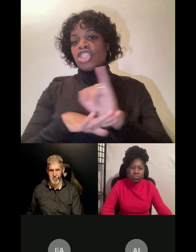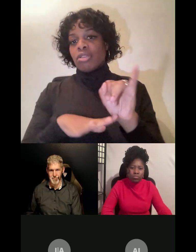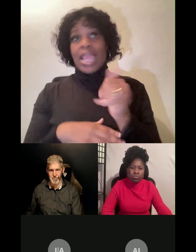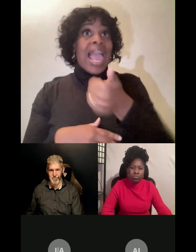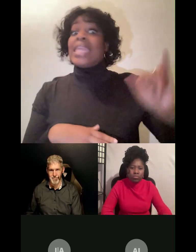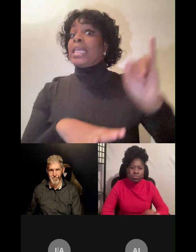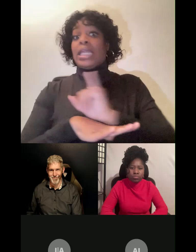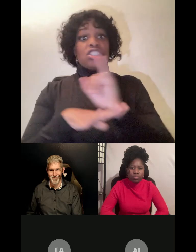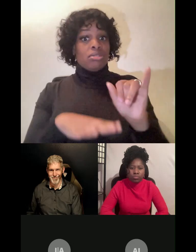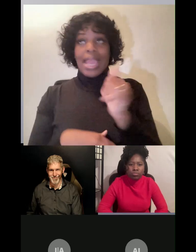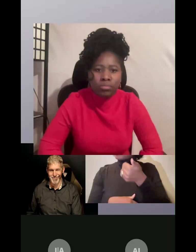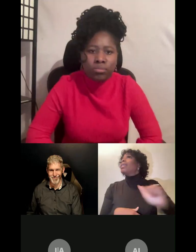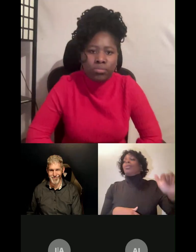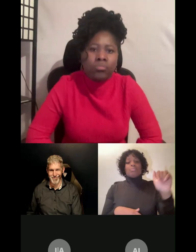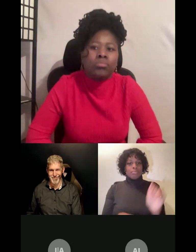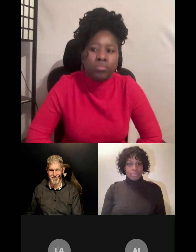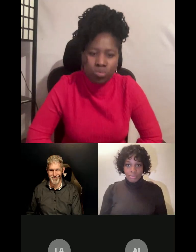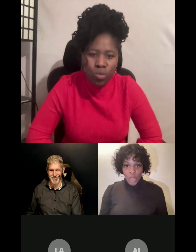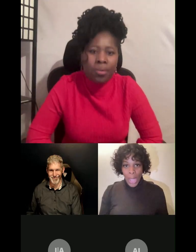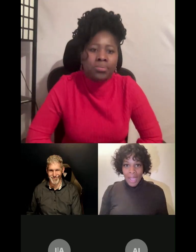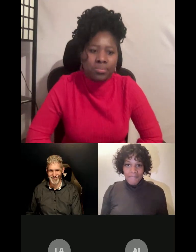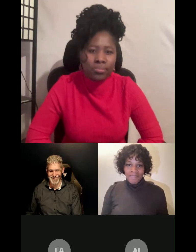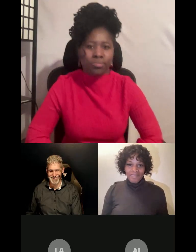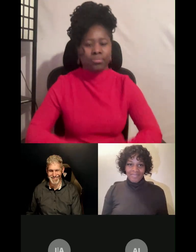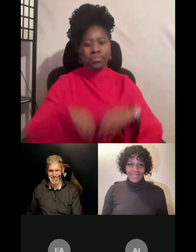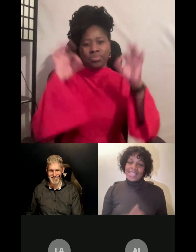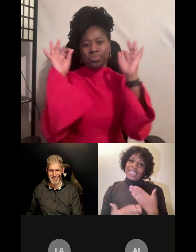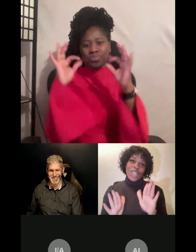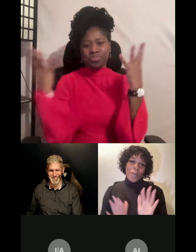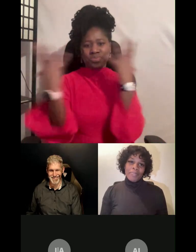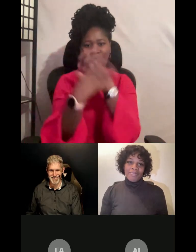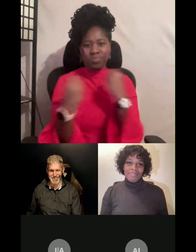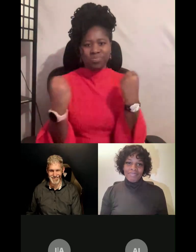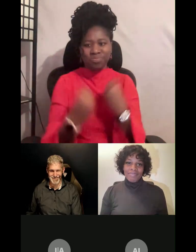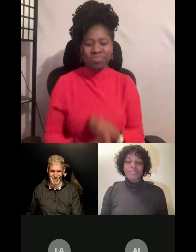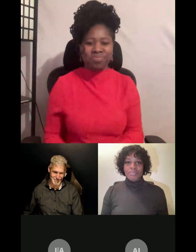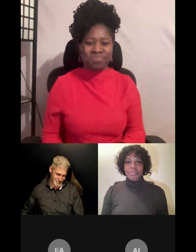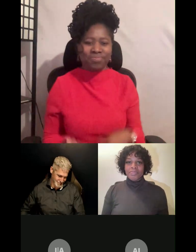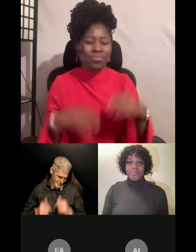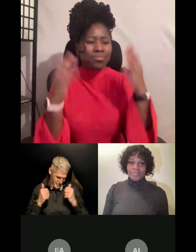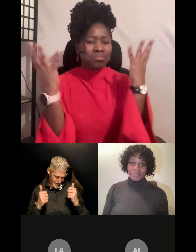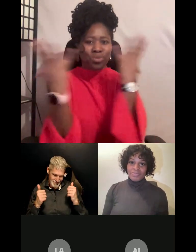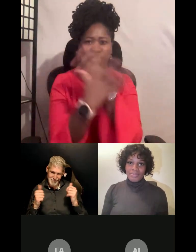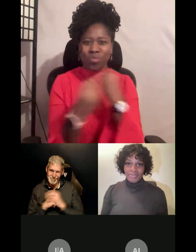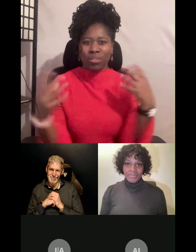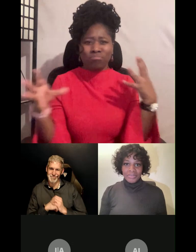in the industry, any industry, any. Okay, that's all.